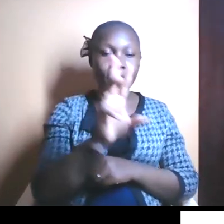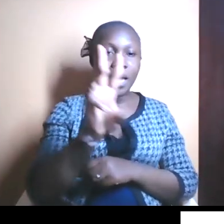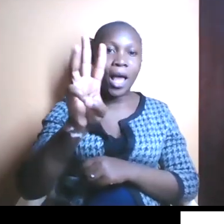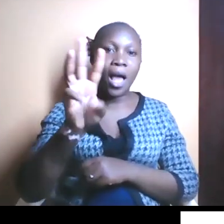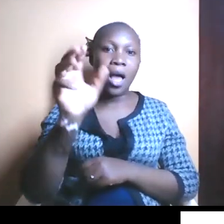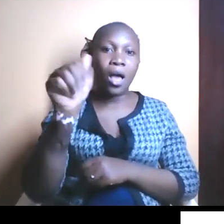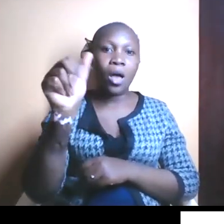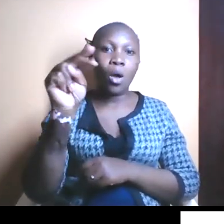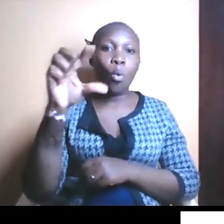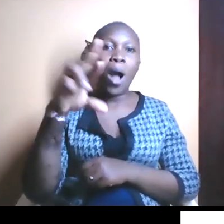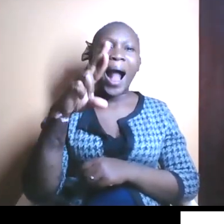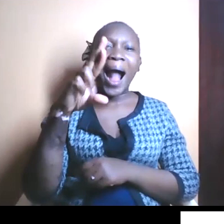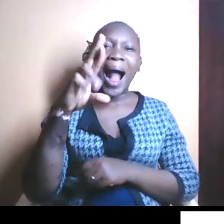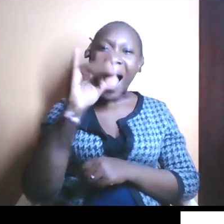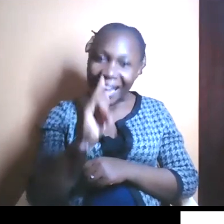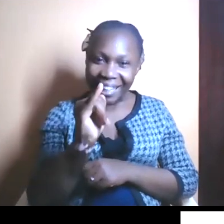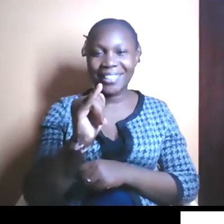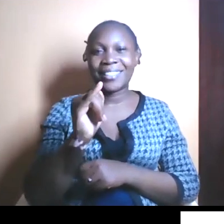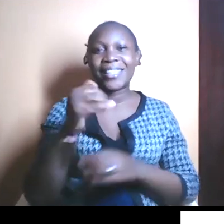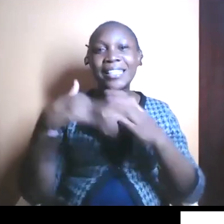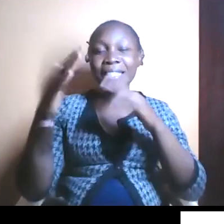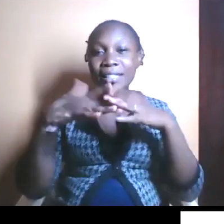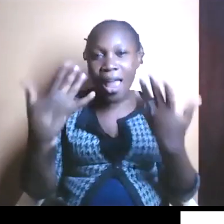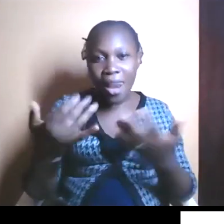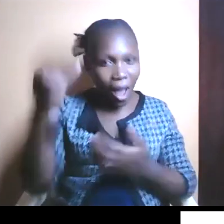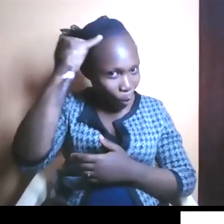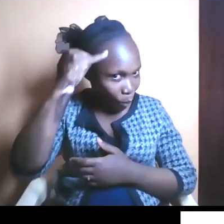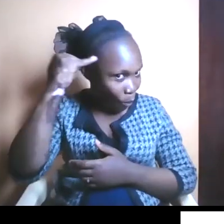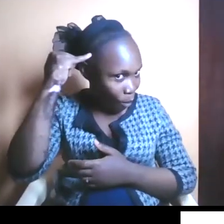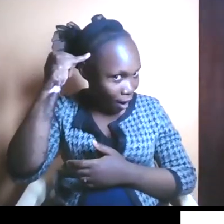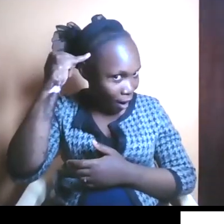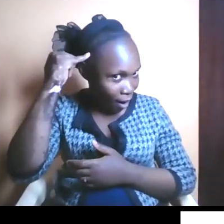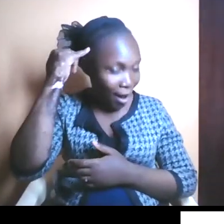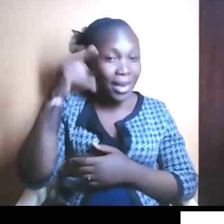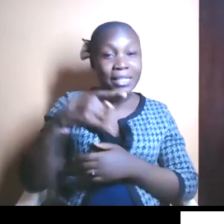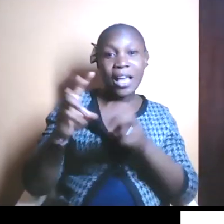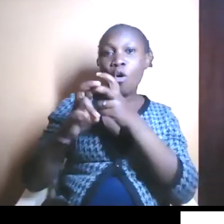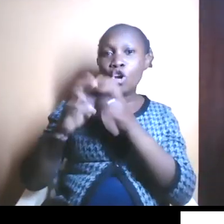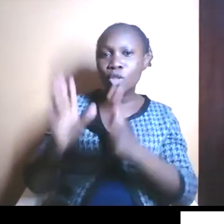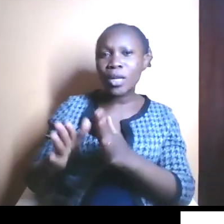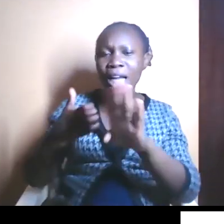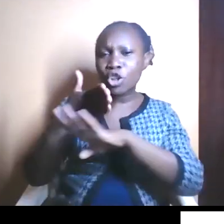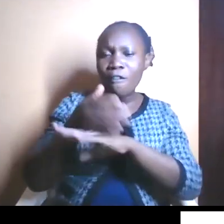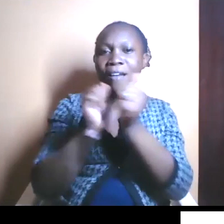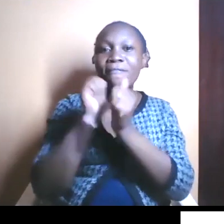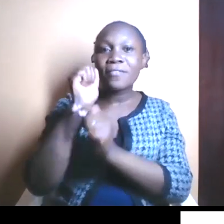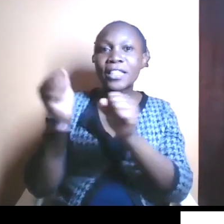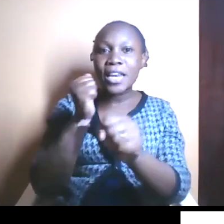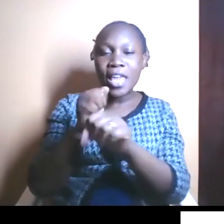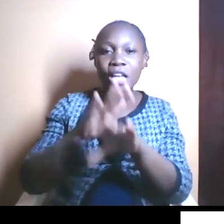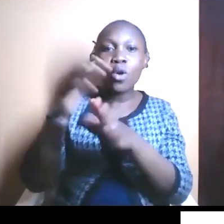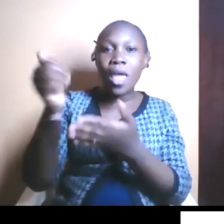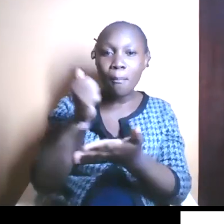She is a consulting psychologist and research mentor with over 15 years experience in employee assistance programs. She